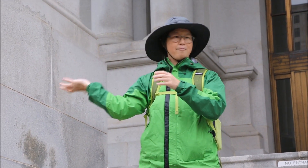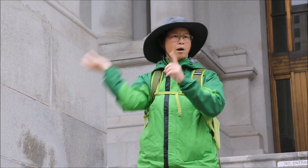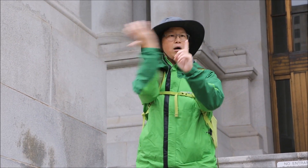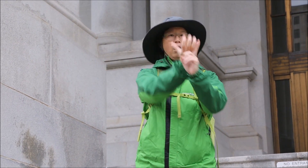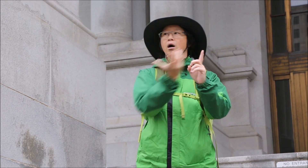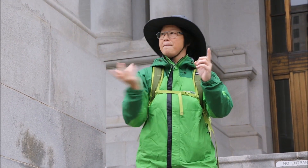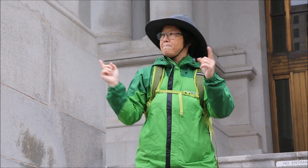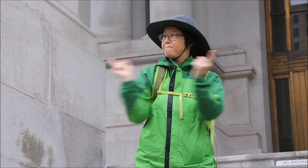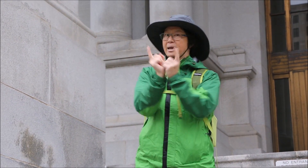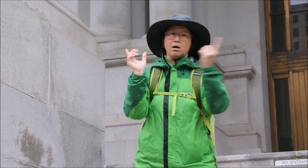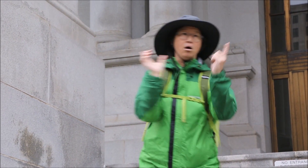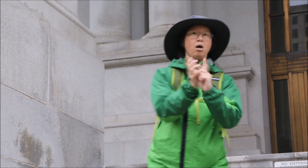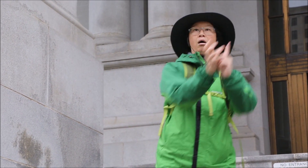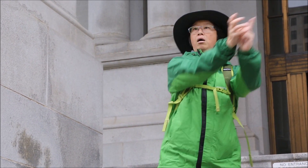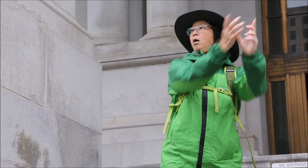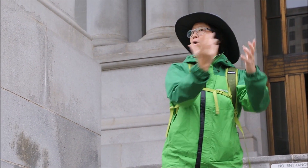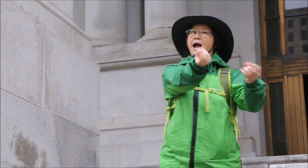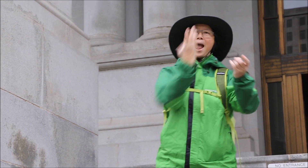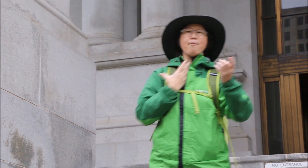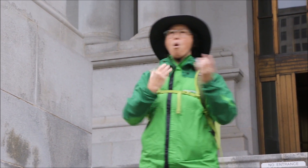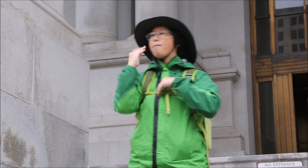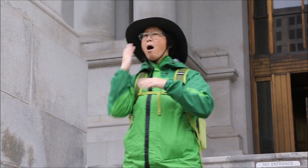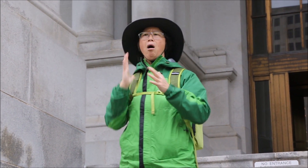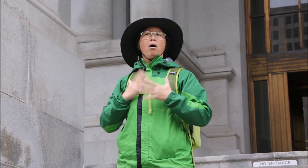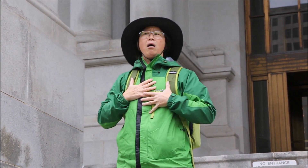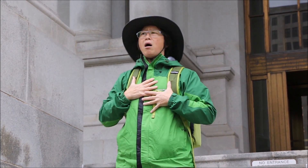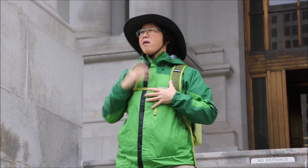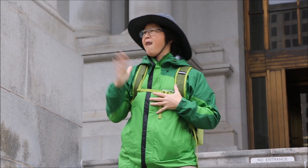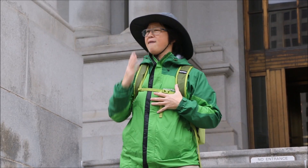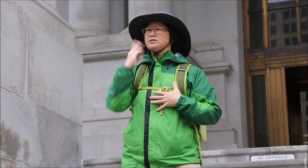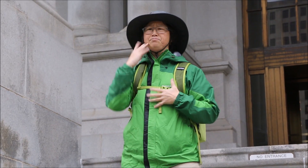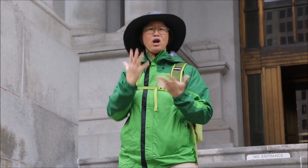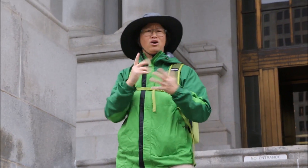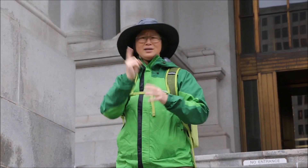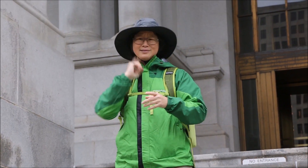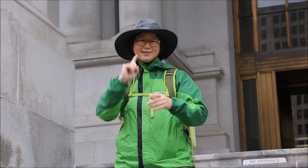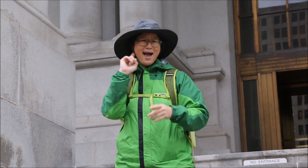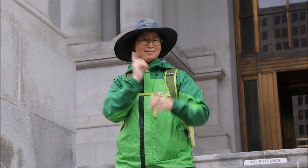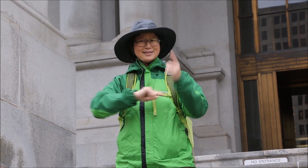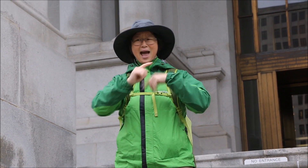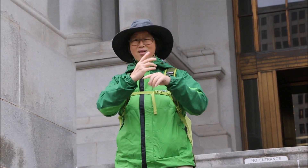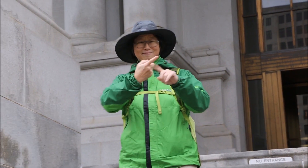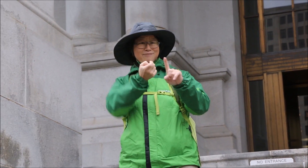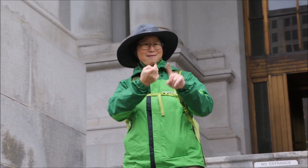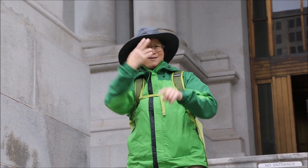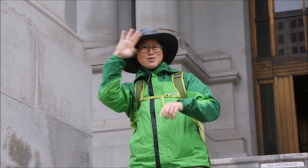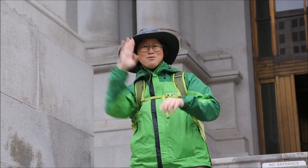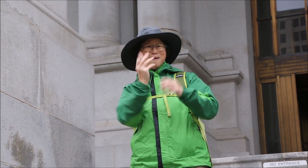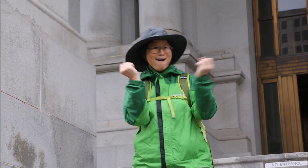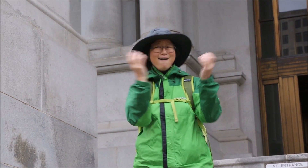these languages. It causes deaf children to not have communication and to be upset. We need one language.